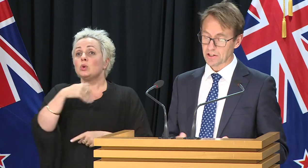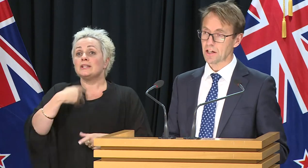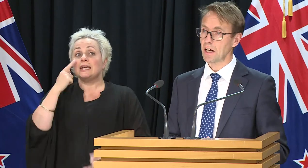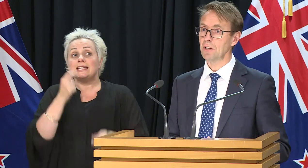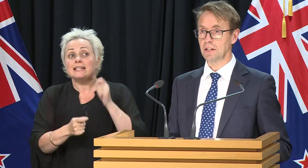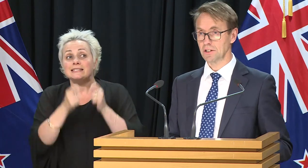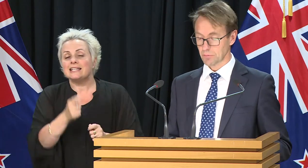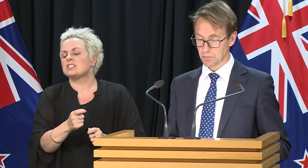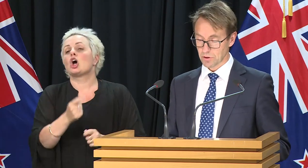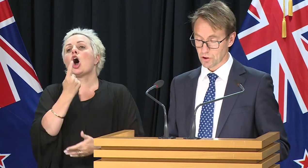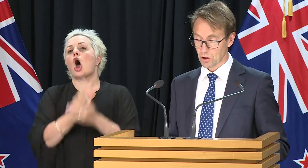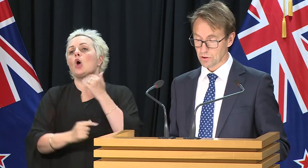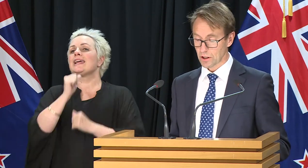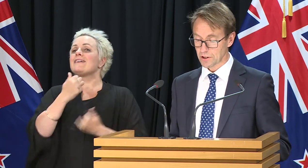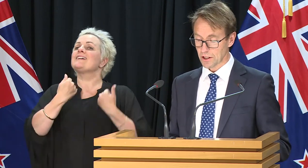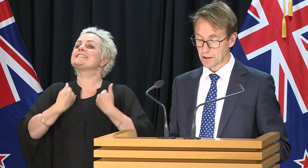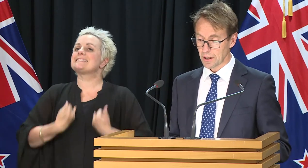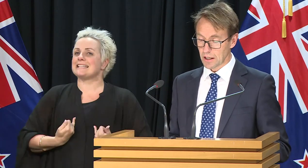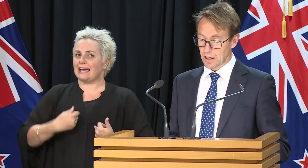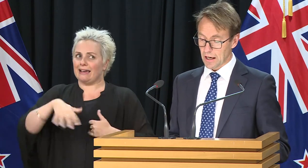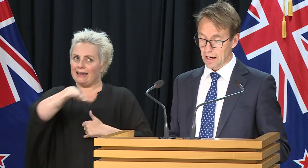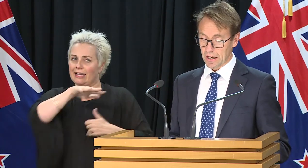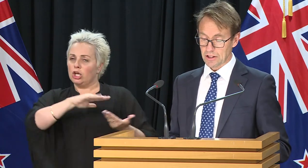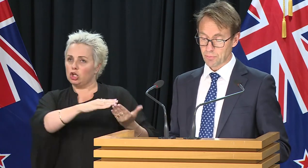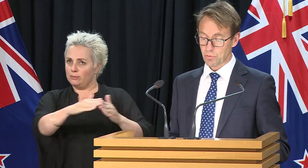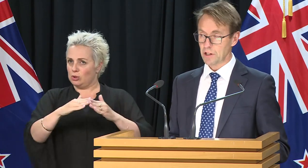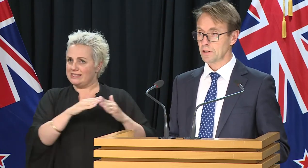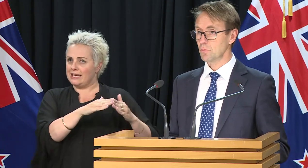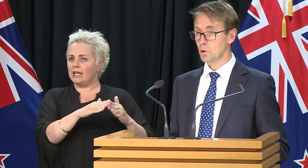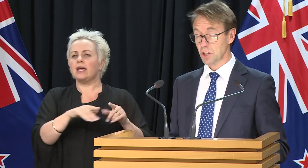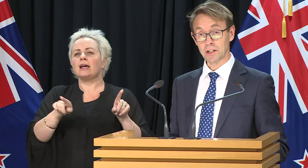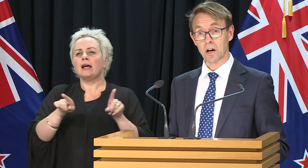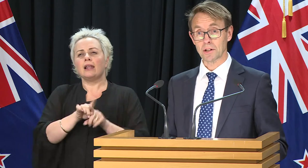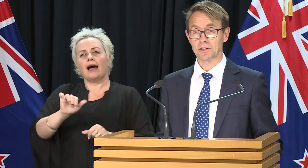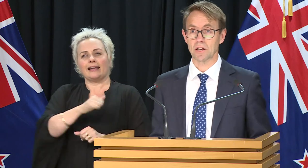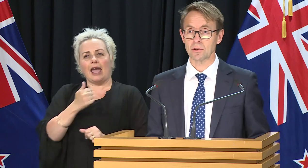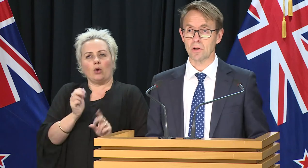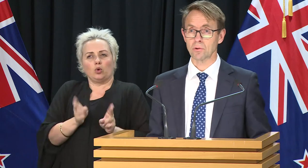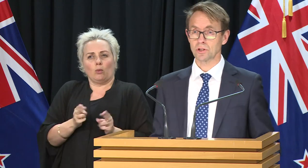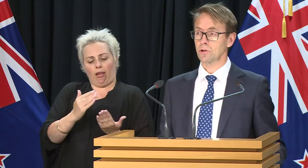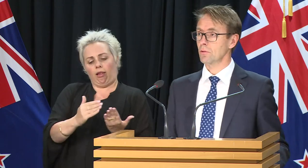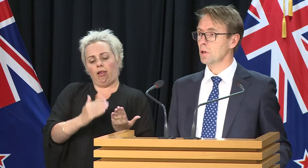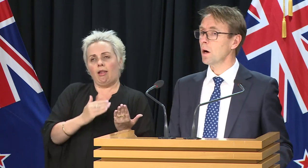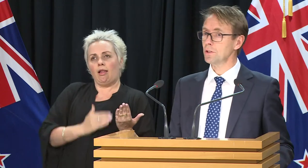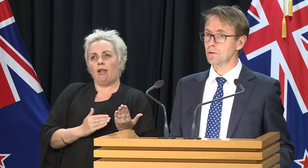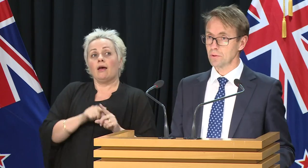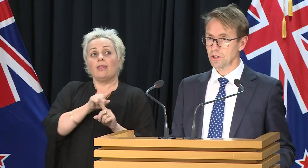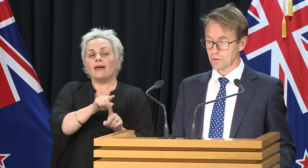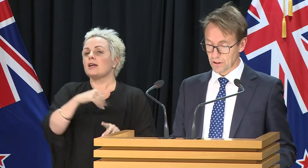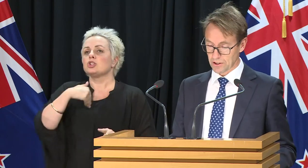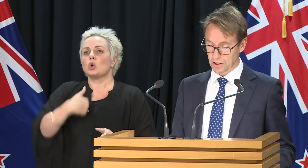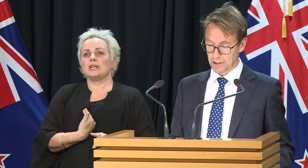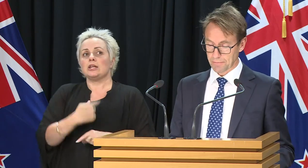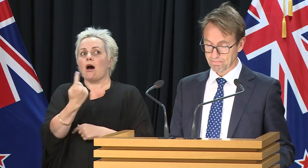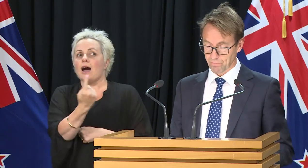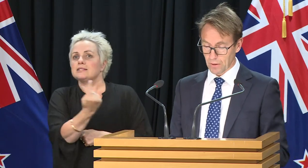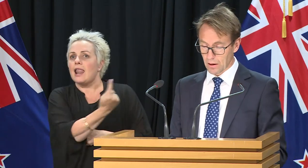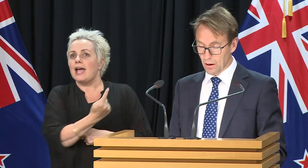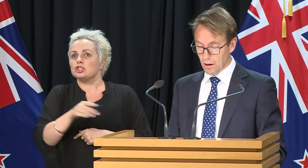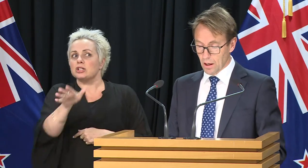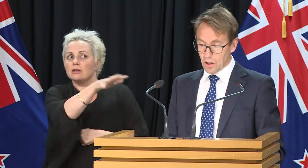tested unless they have any symptoms of COVID-19. As per routine guidance, they are also not required to